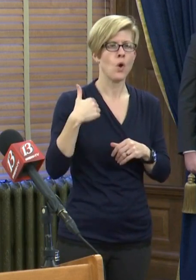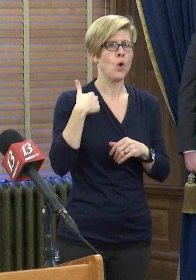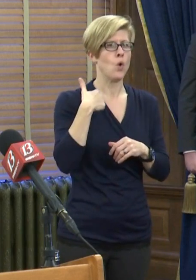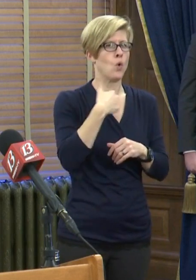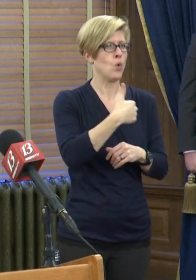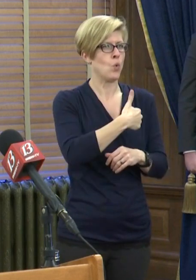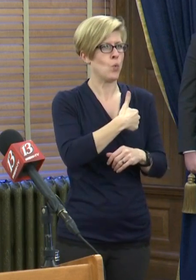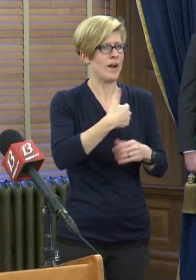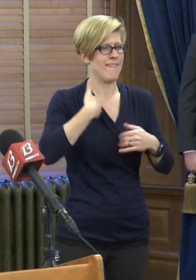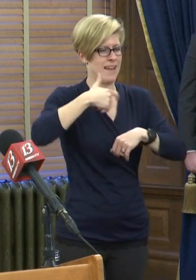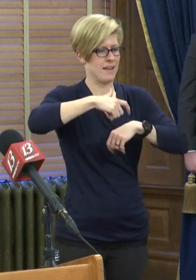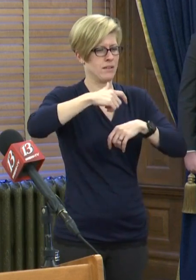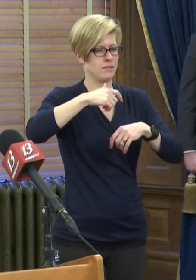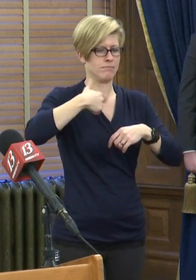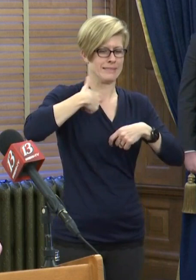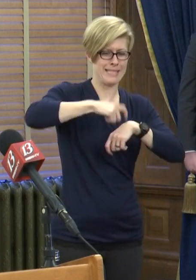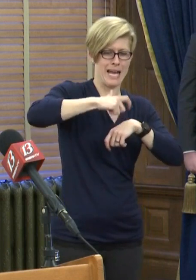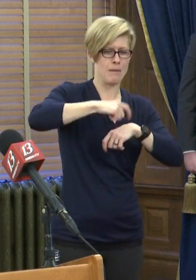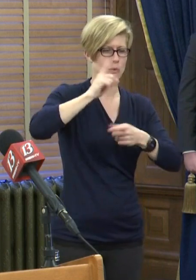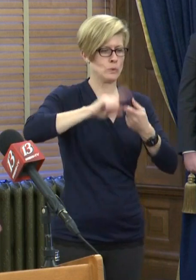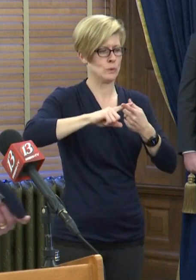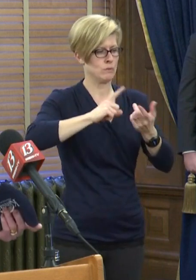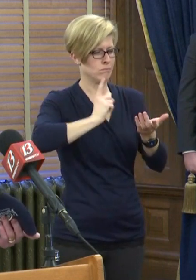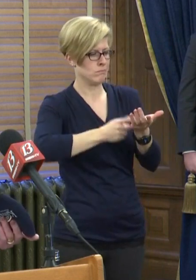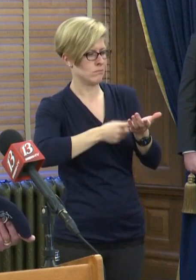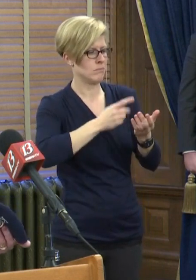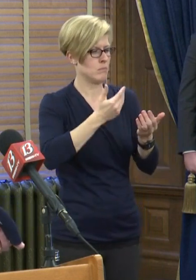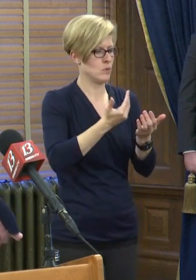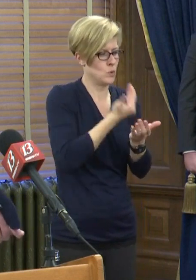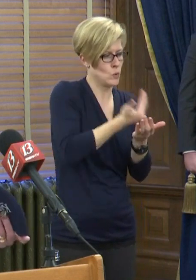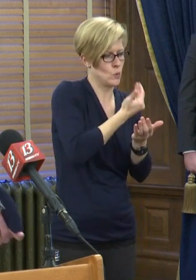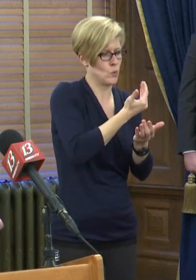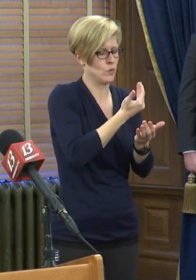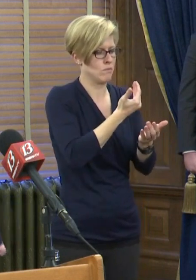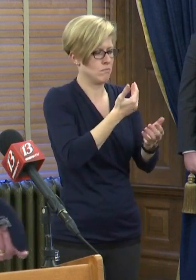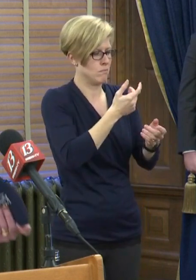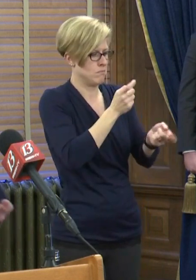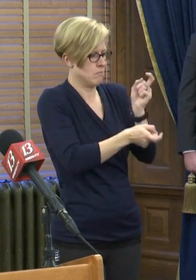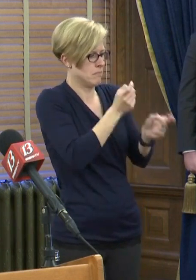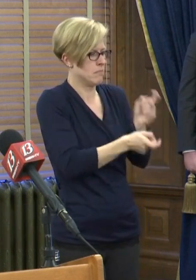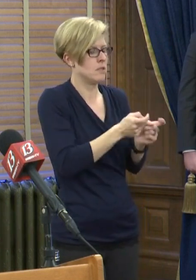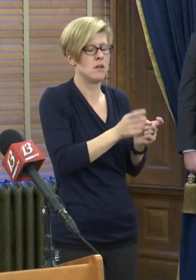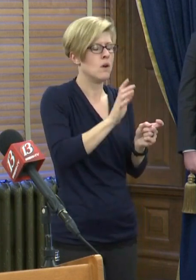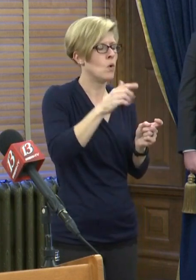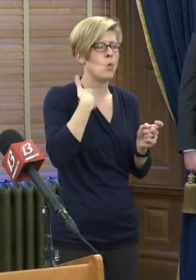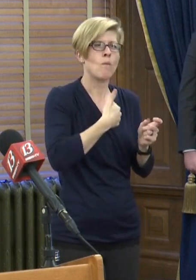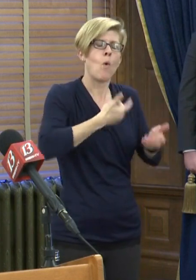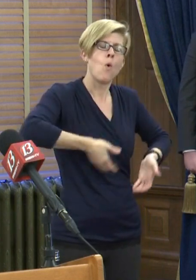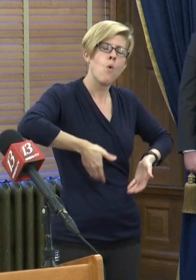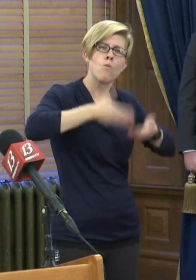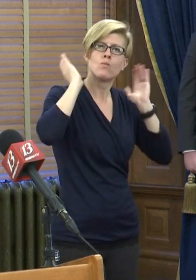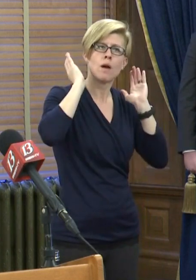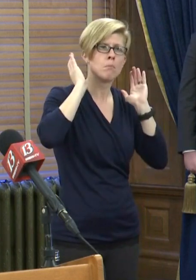with modernization. You know, we have, you know, just been dealing with the deluge of